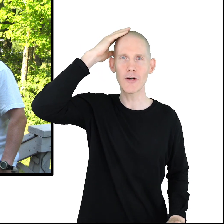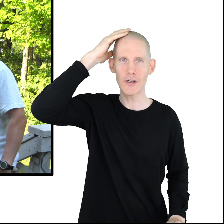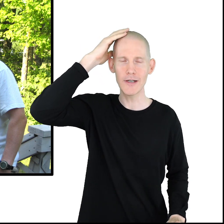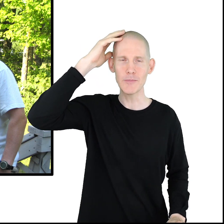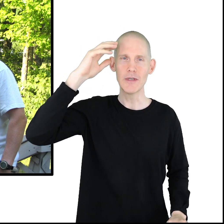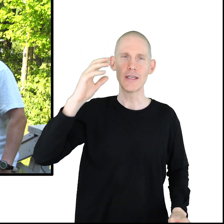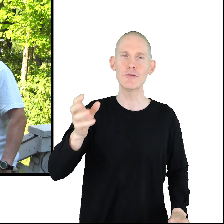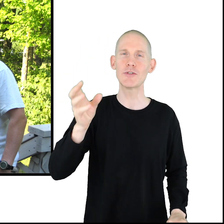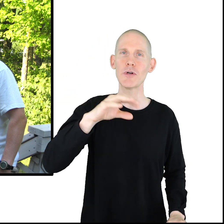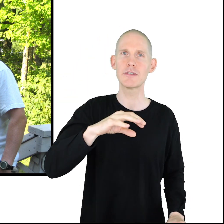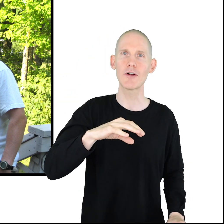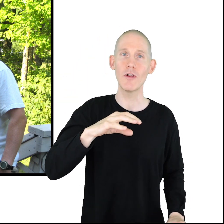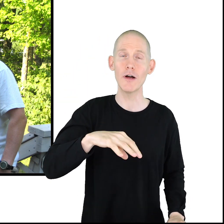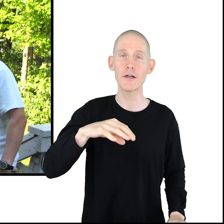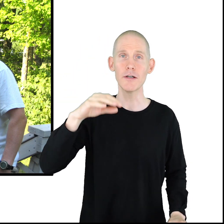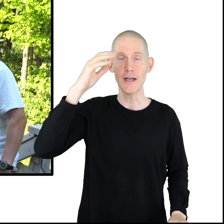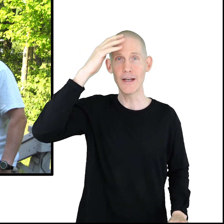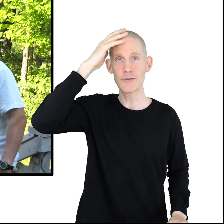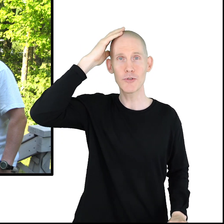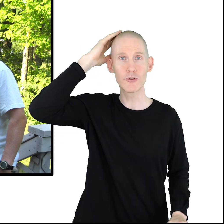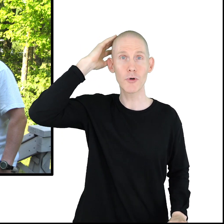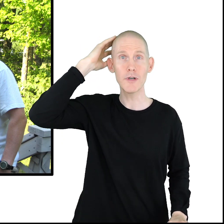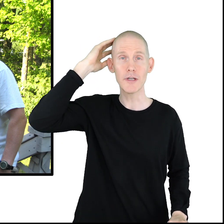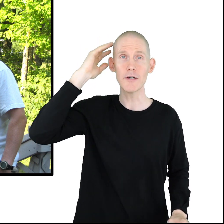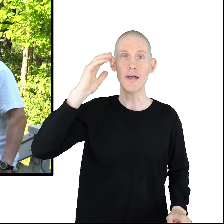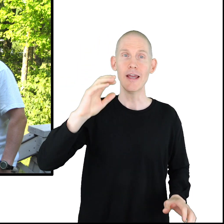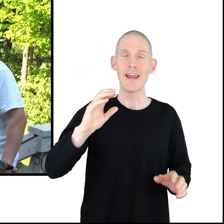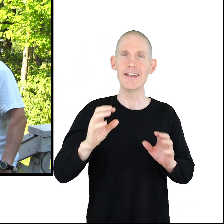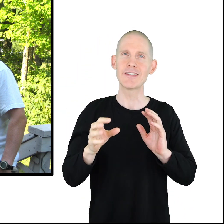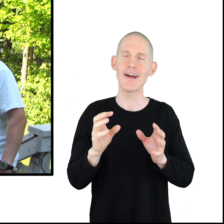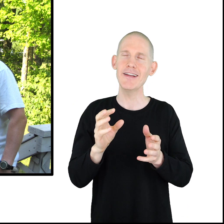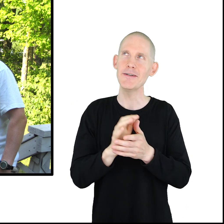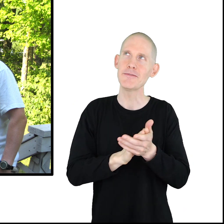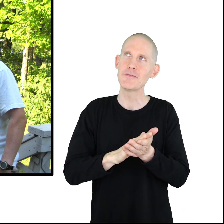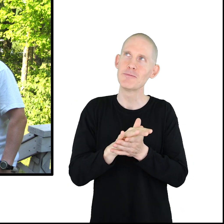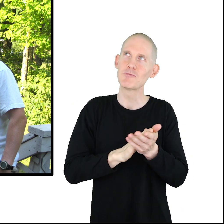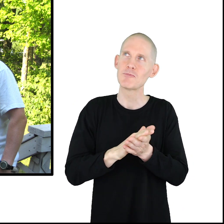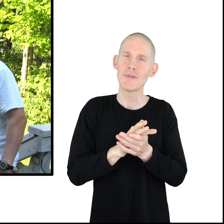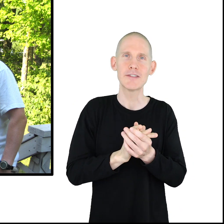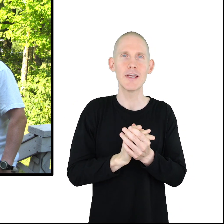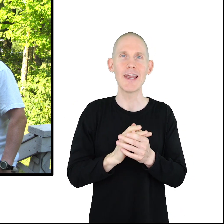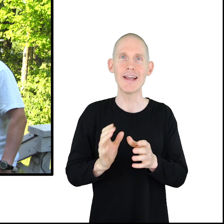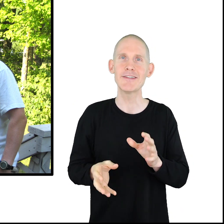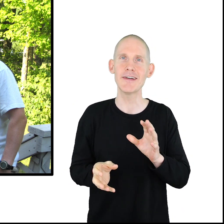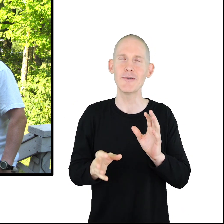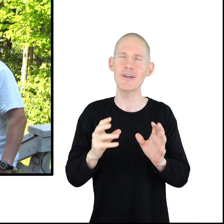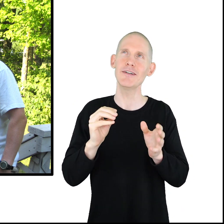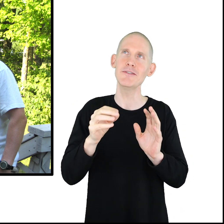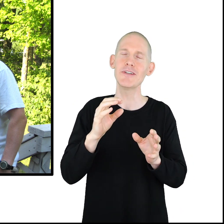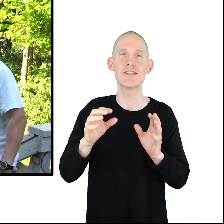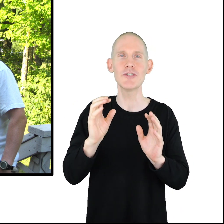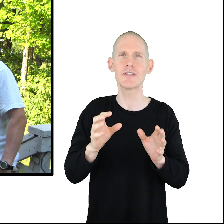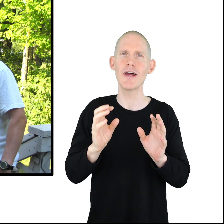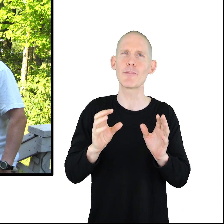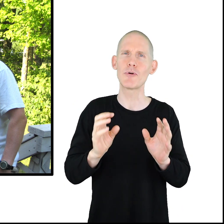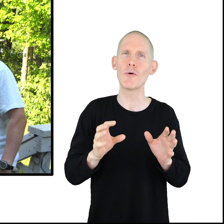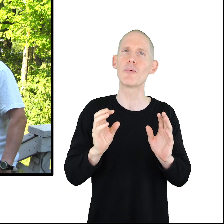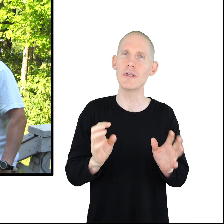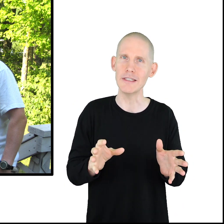haircut. He used to wear his hair longer and he's real short here. And he's kind of, let's say anti, well, no. He's just not pro-police.